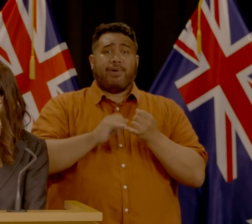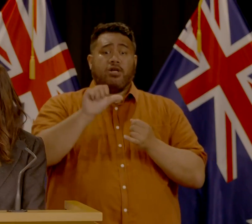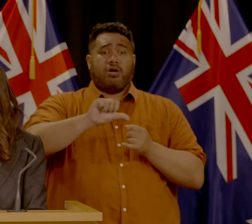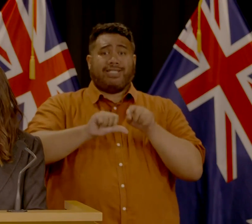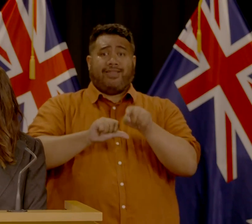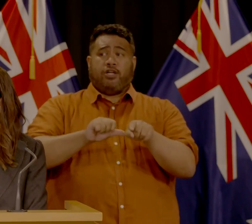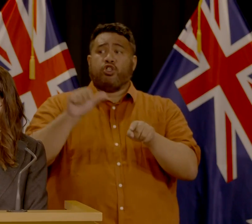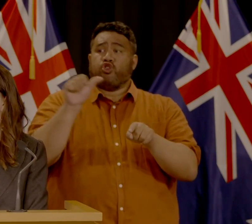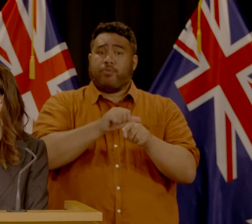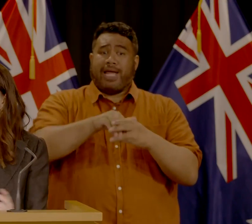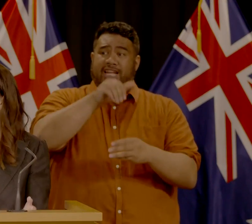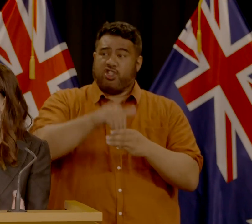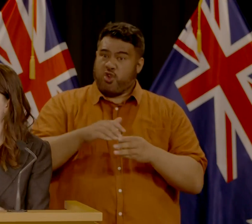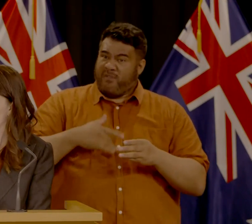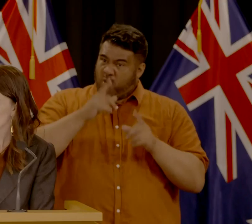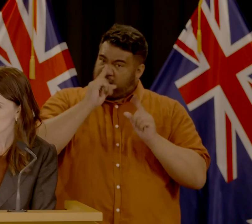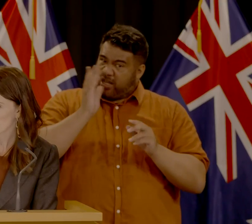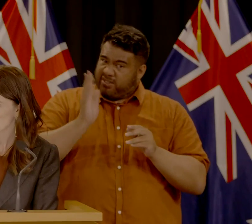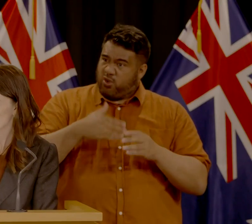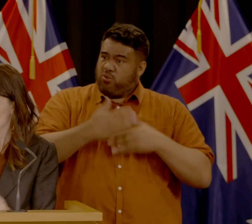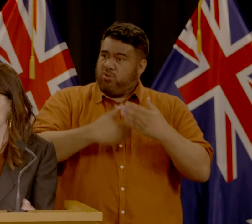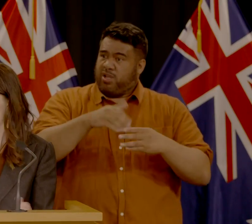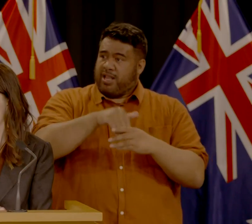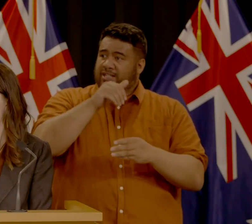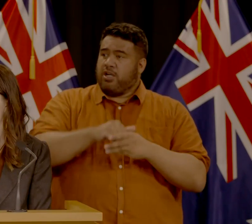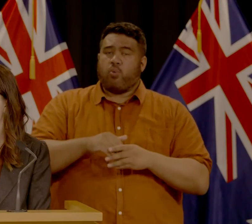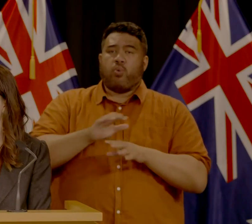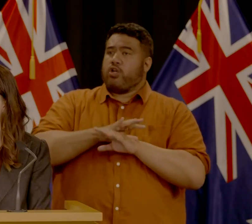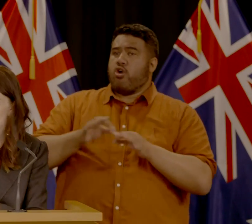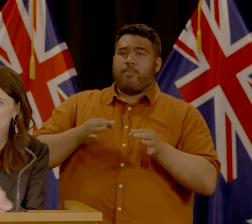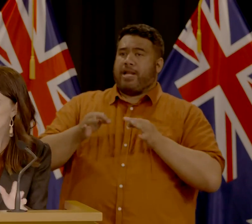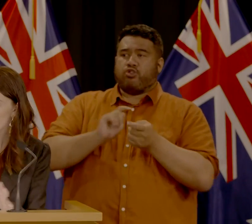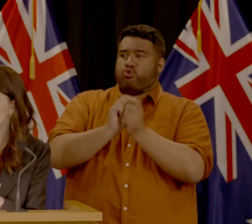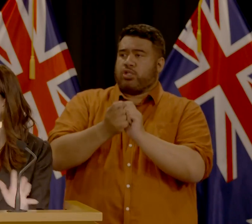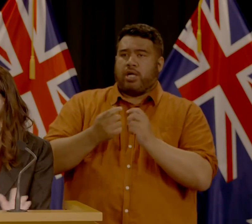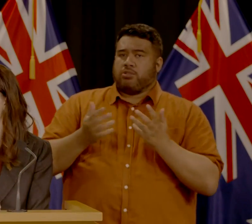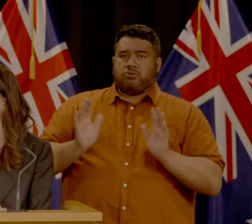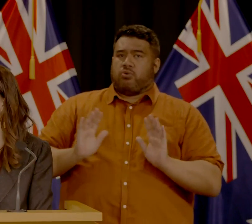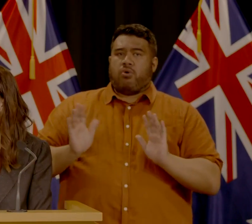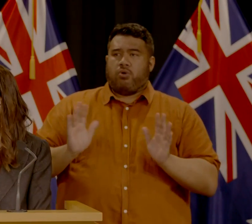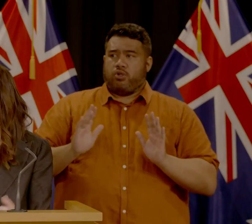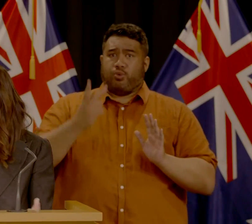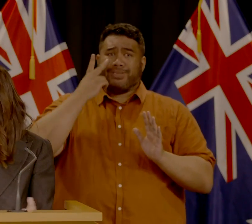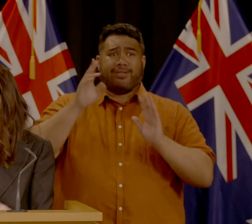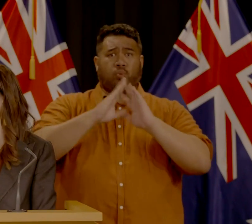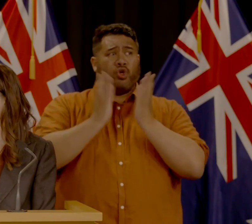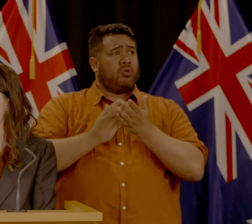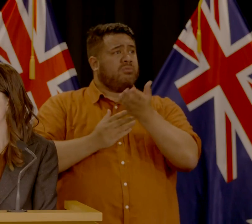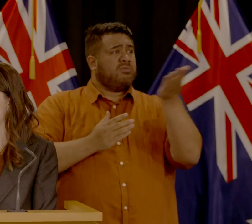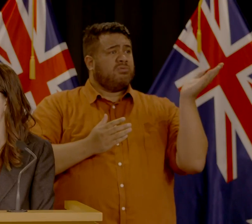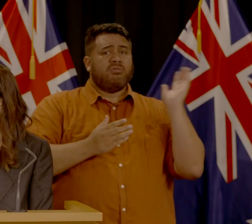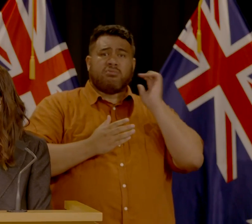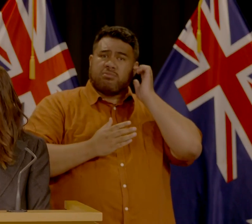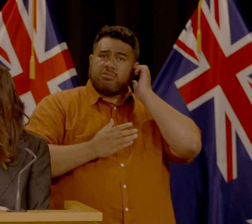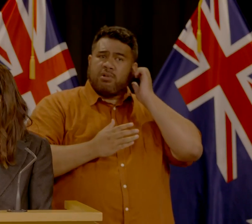given the likely duration? Yeah, there are no plans to change that at this time. You will have seen around the world other plans have been